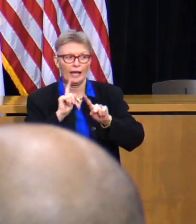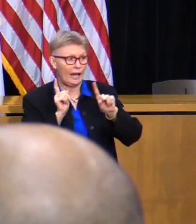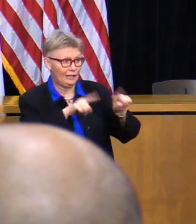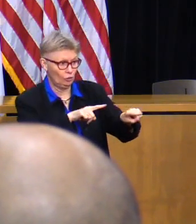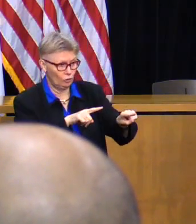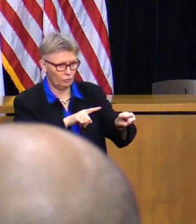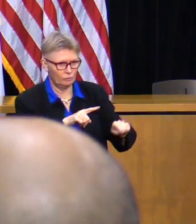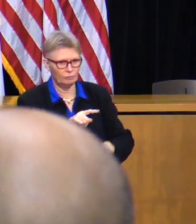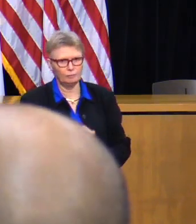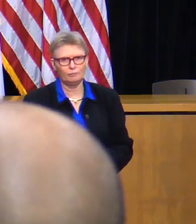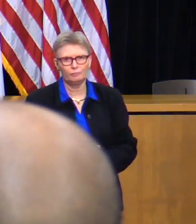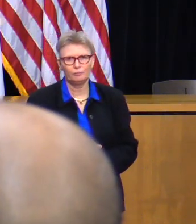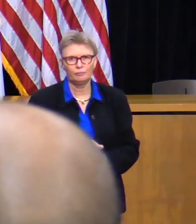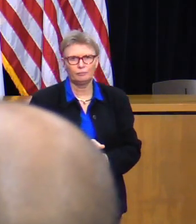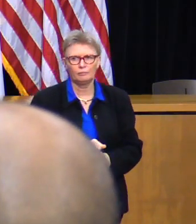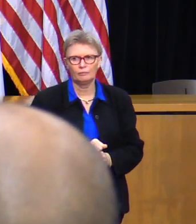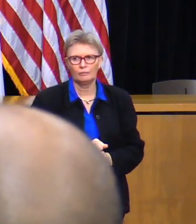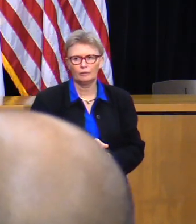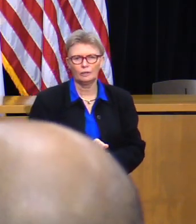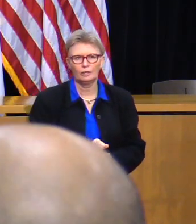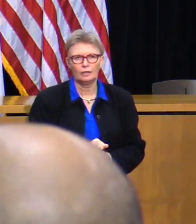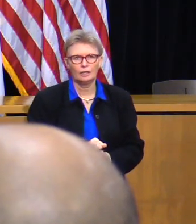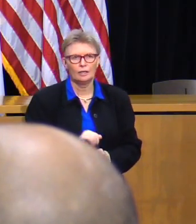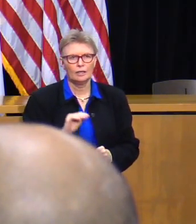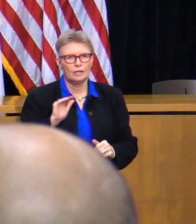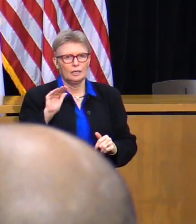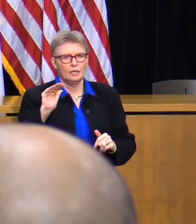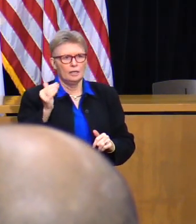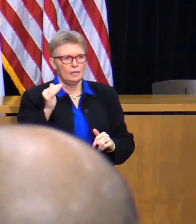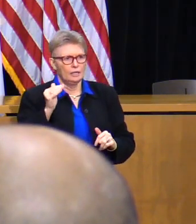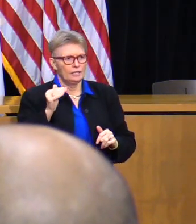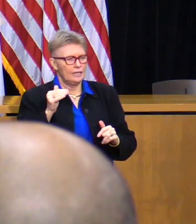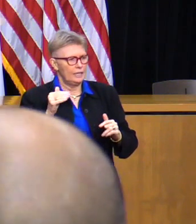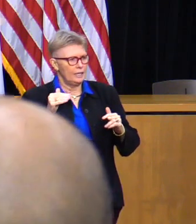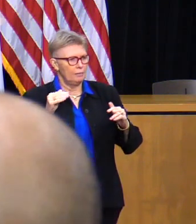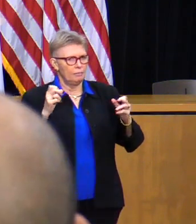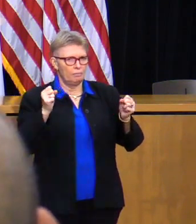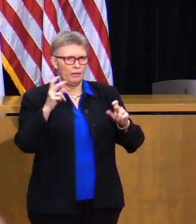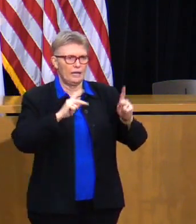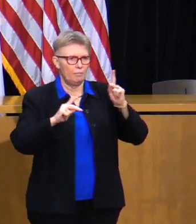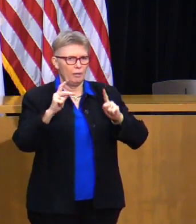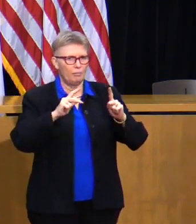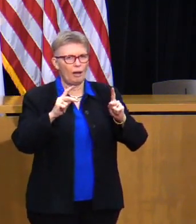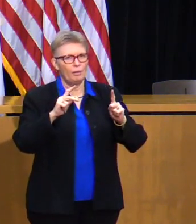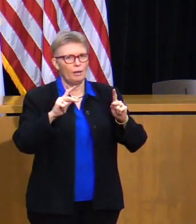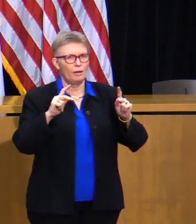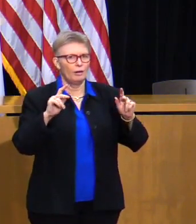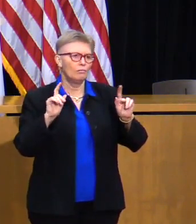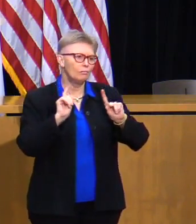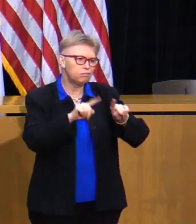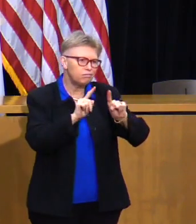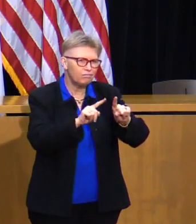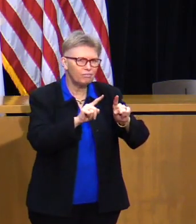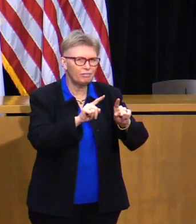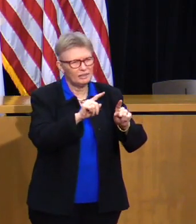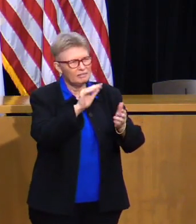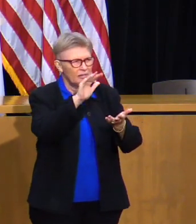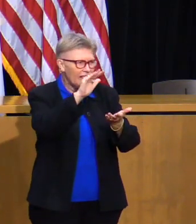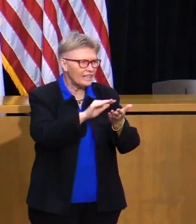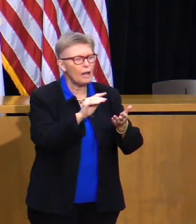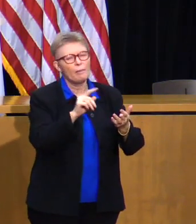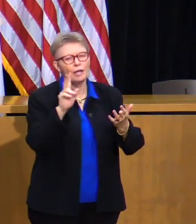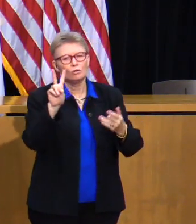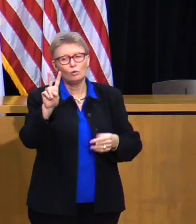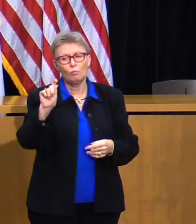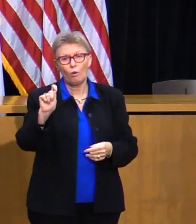feedback is really varied with respect to turnout, but that's only because 2.3 million people have already voted one way or